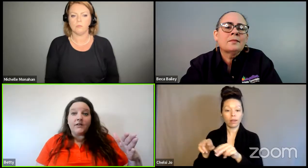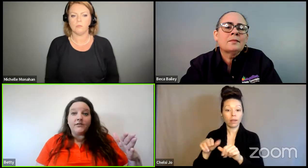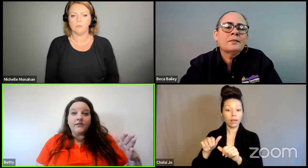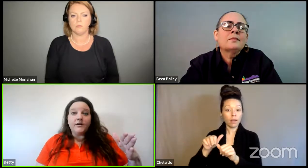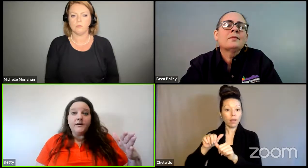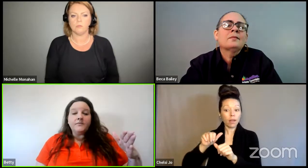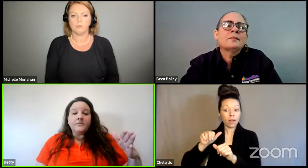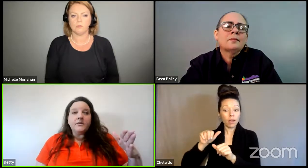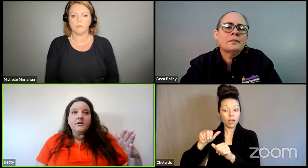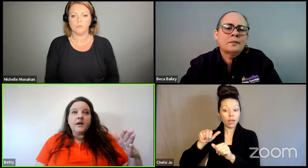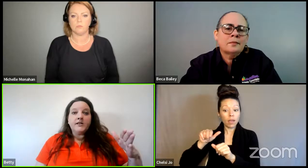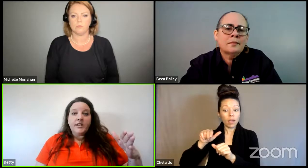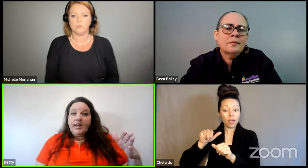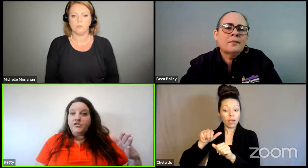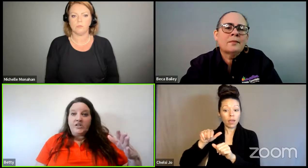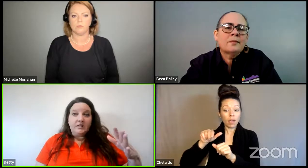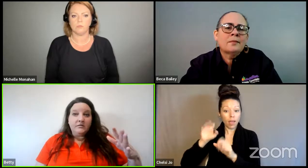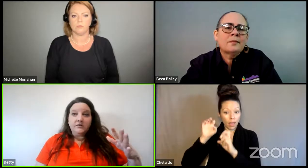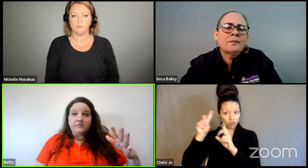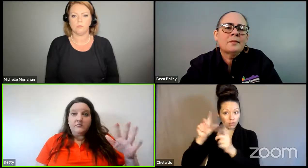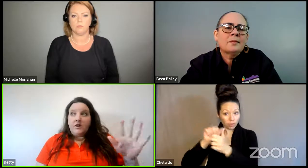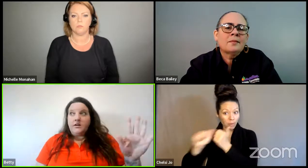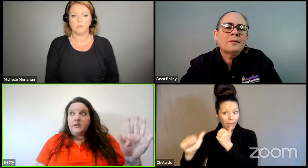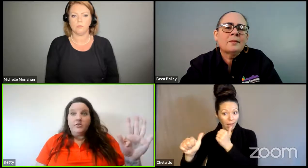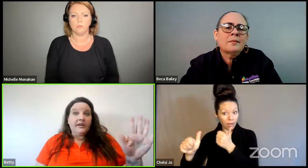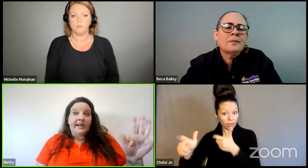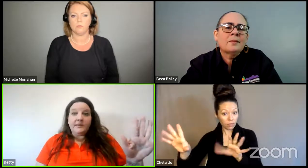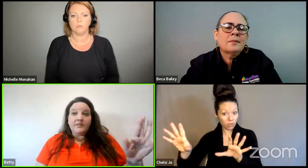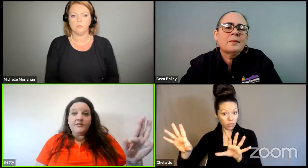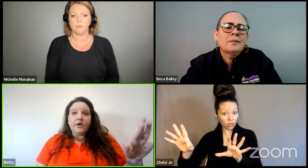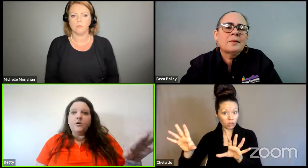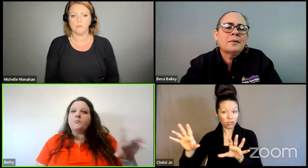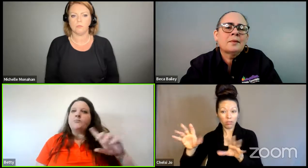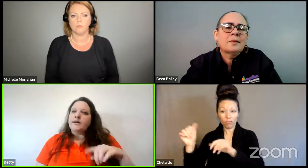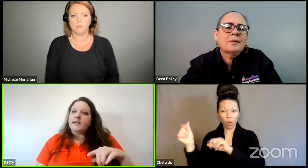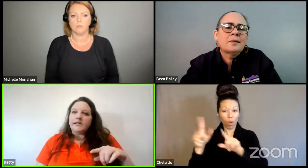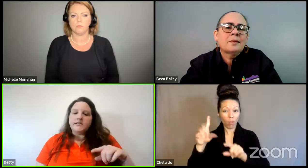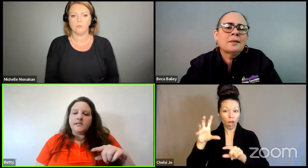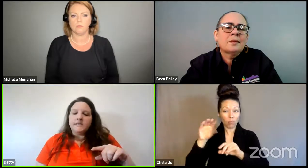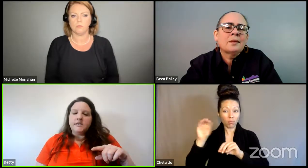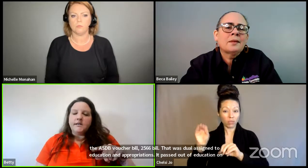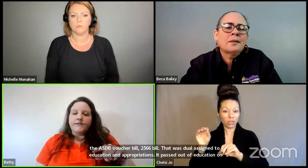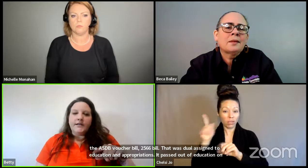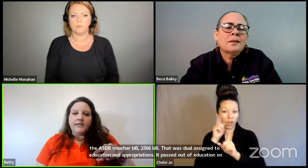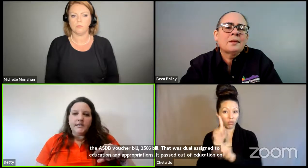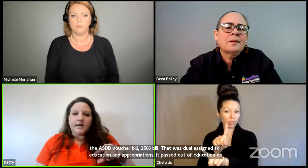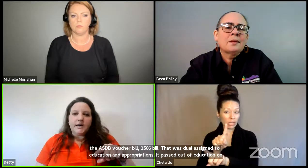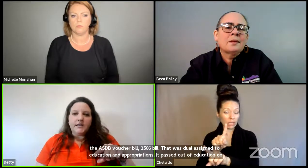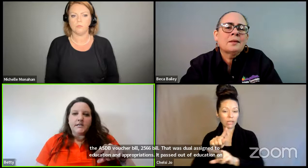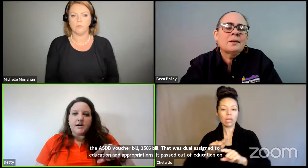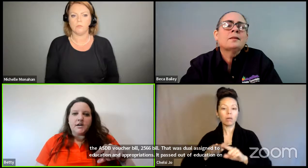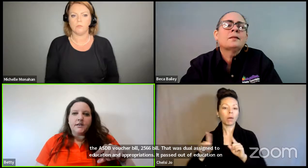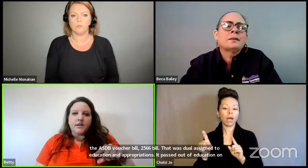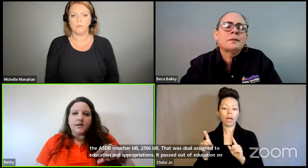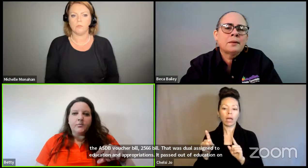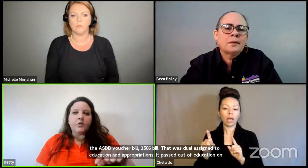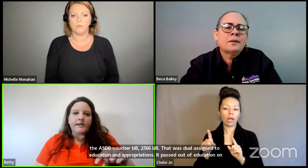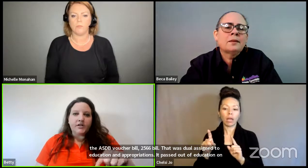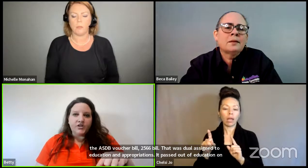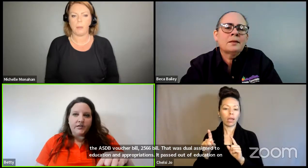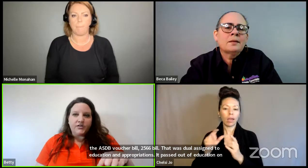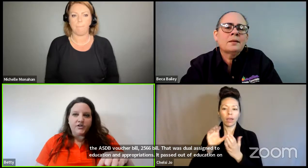out of Education on a unanimous vote, but it failed to get on